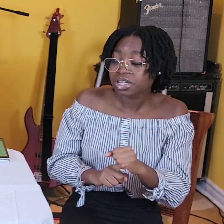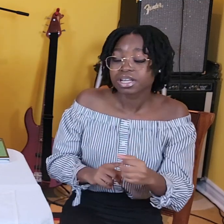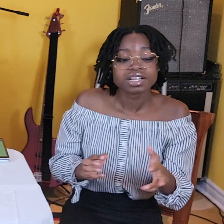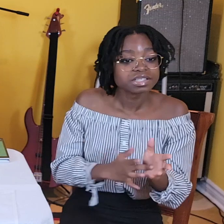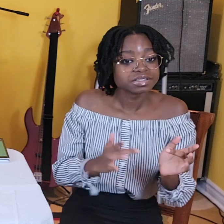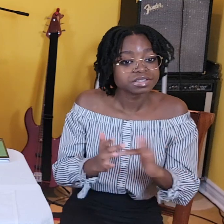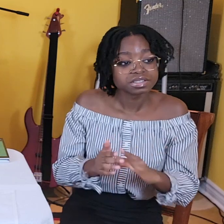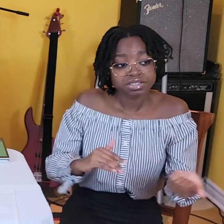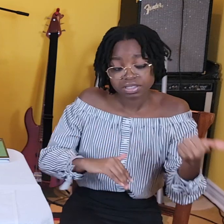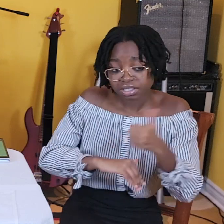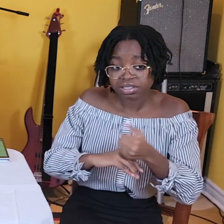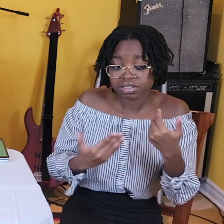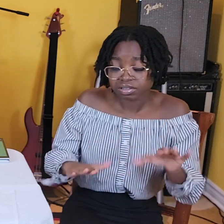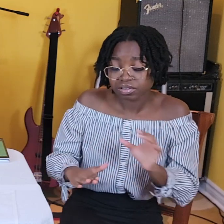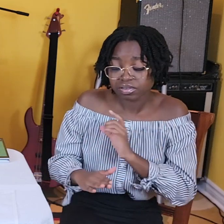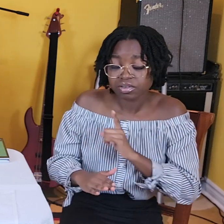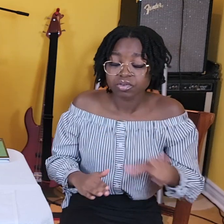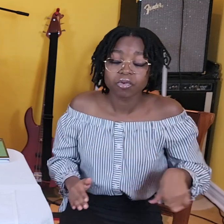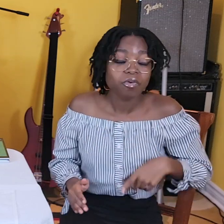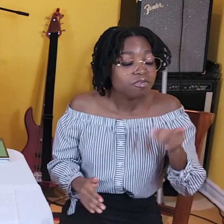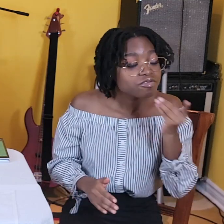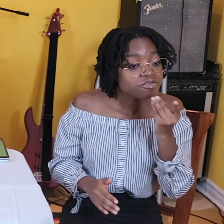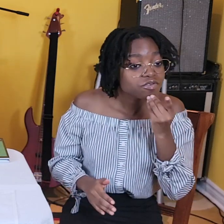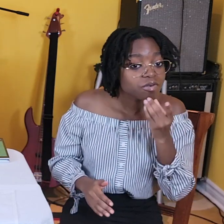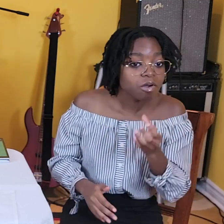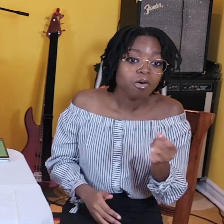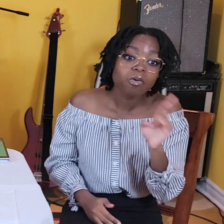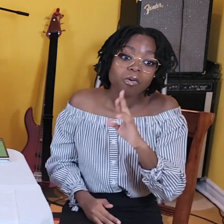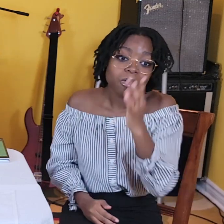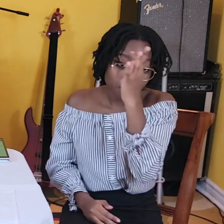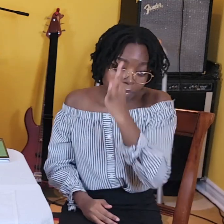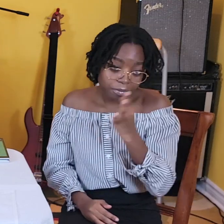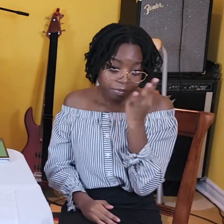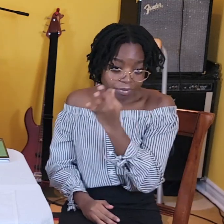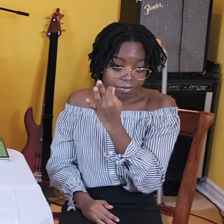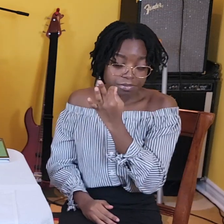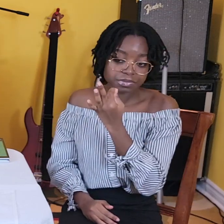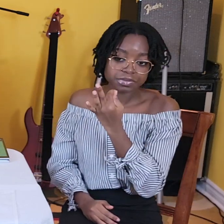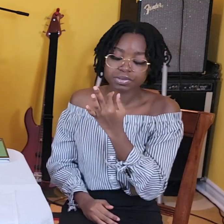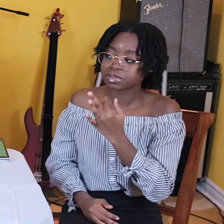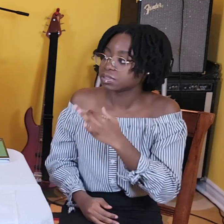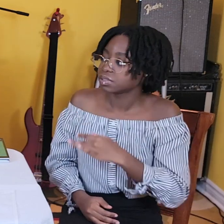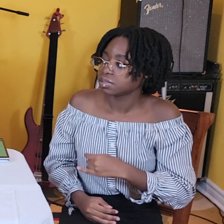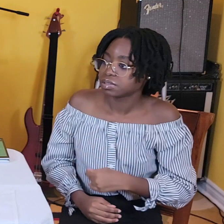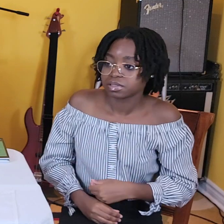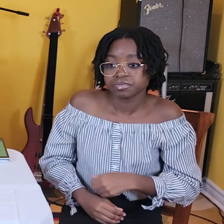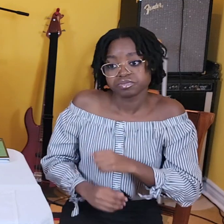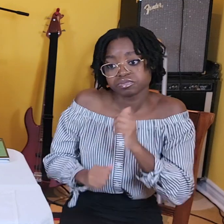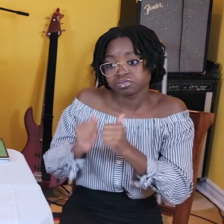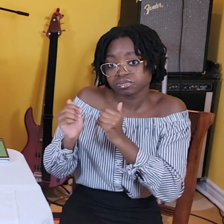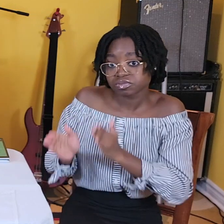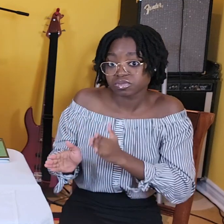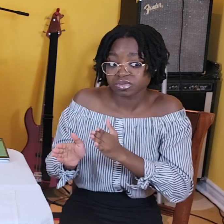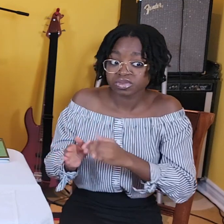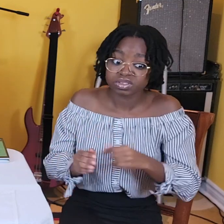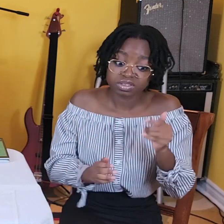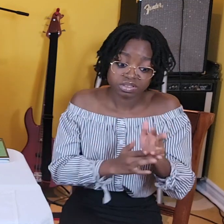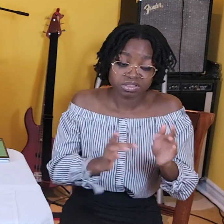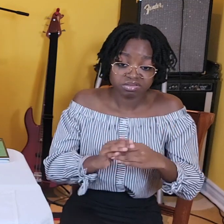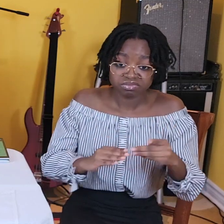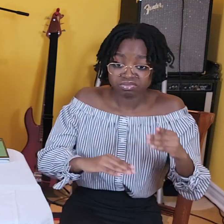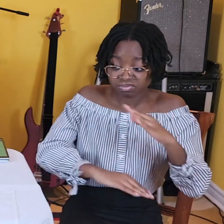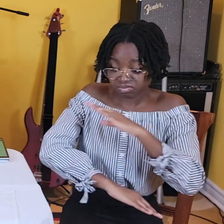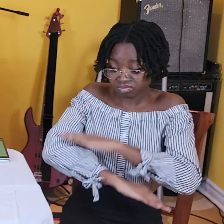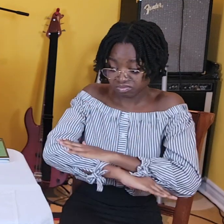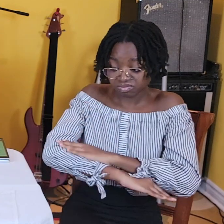call the communion. And as they sat there, as they fellowshipped, it was a heavy night, it